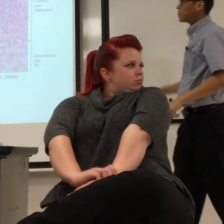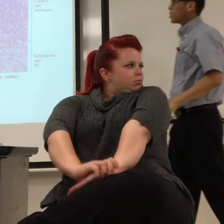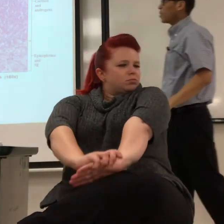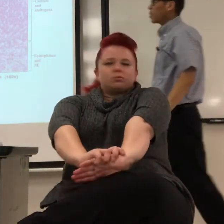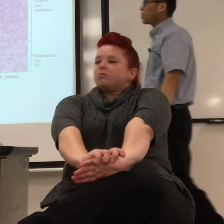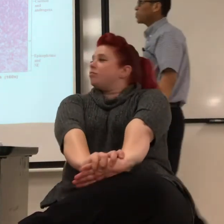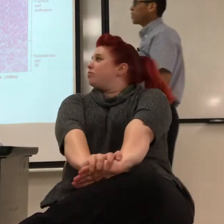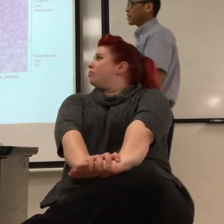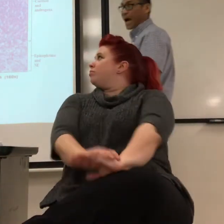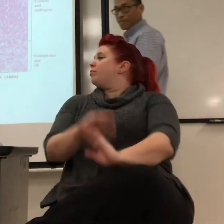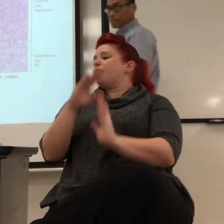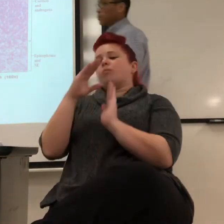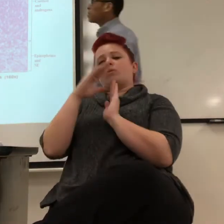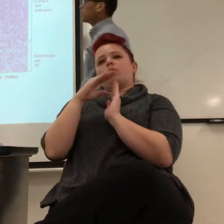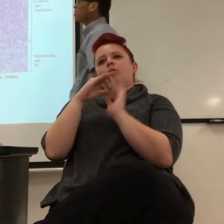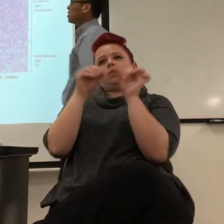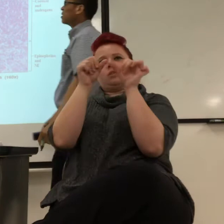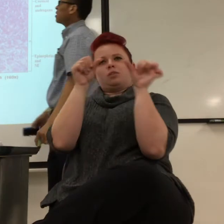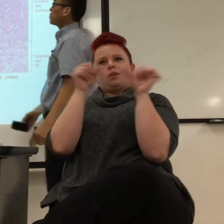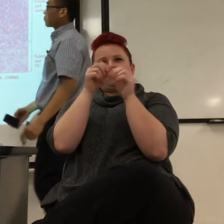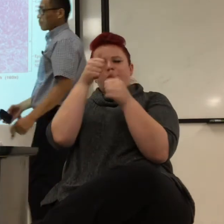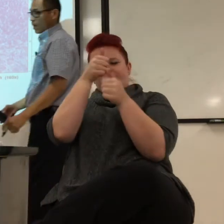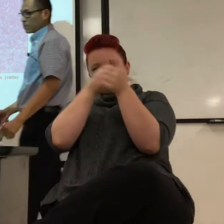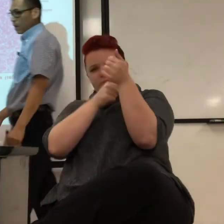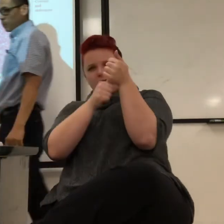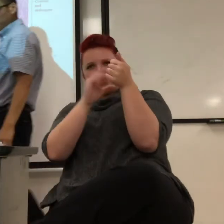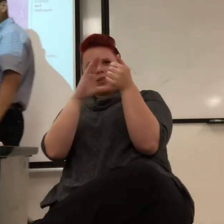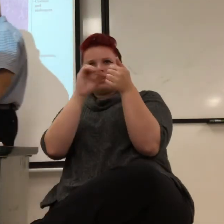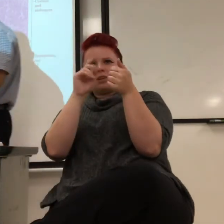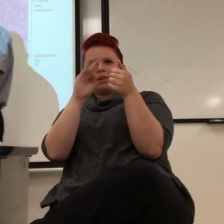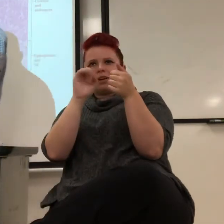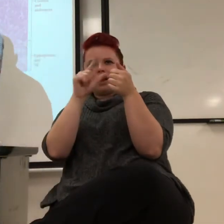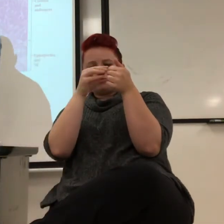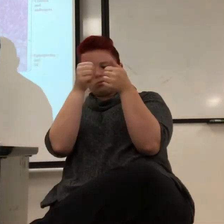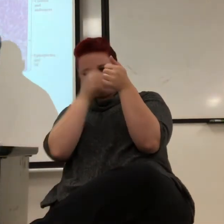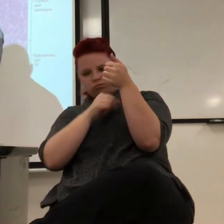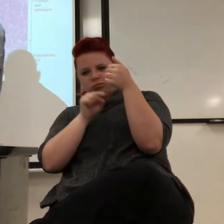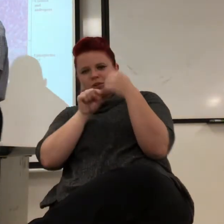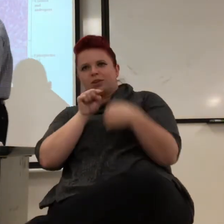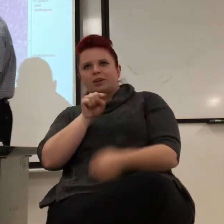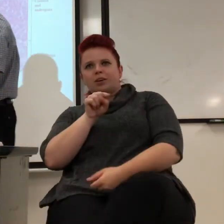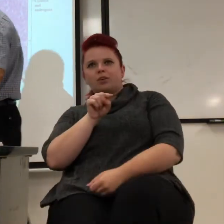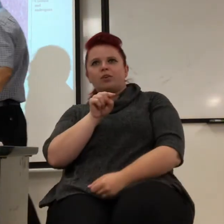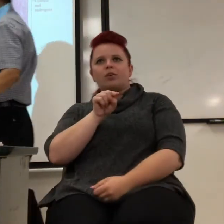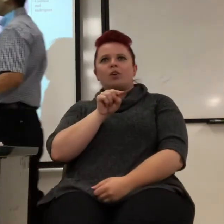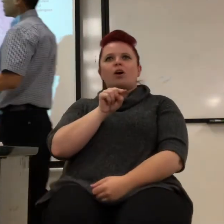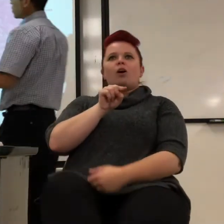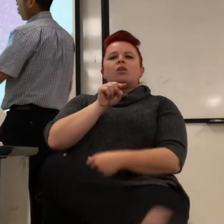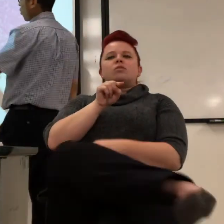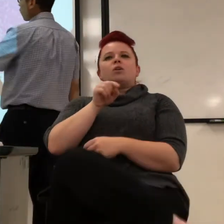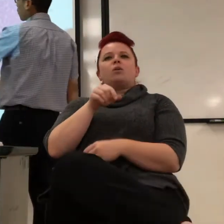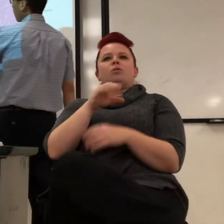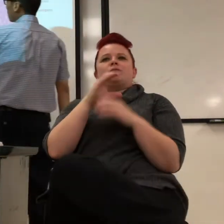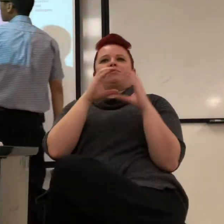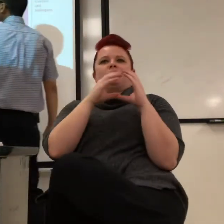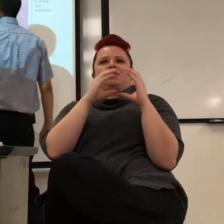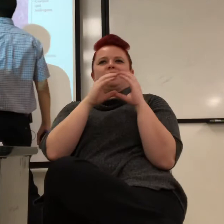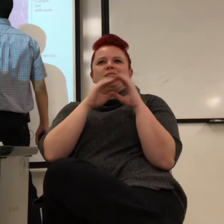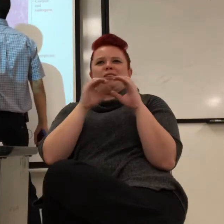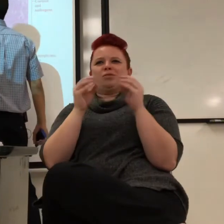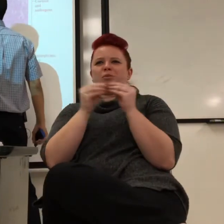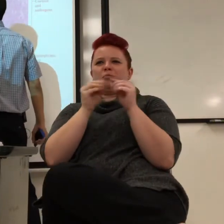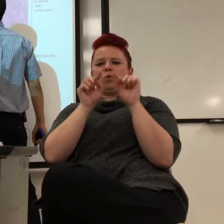The top zone underneath the capsule, I'll point to the illustration. The cells are arranged into these little oval